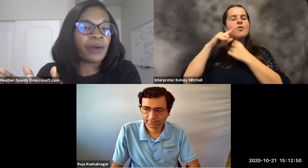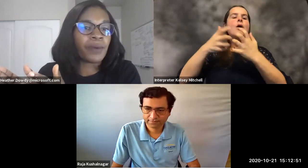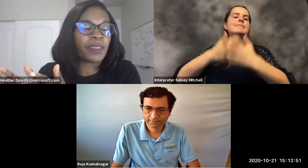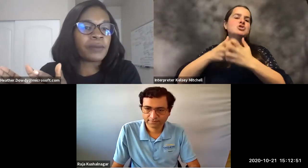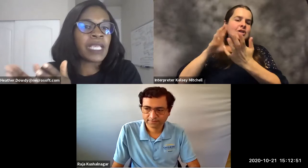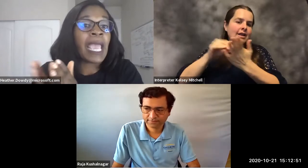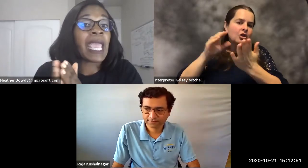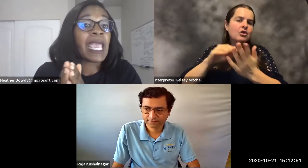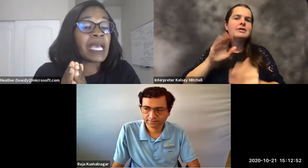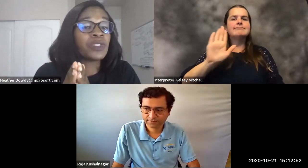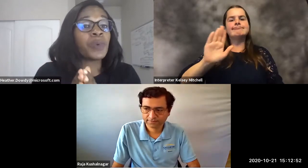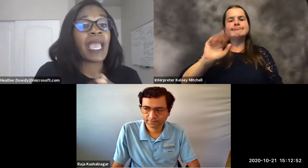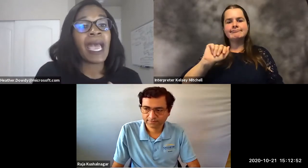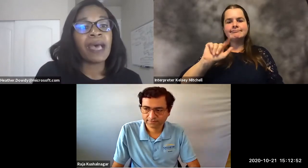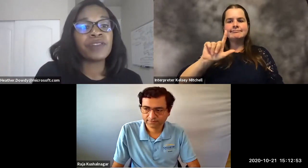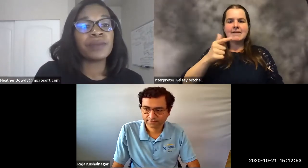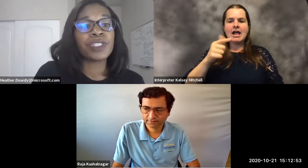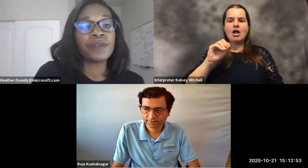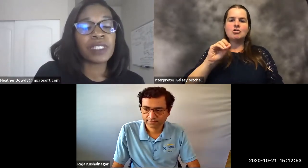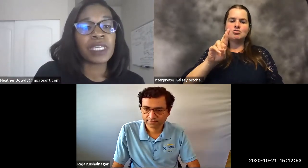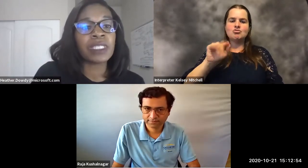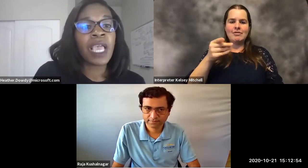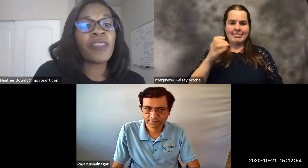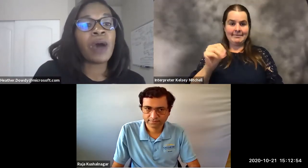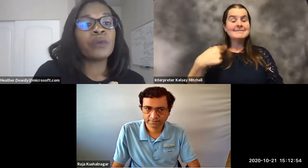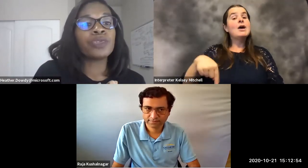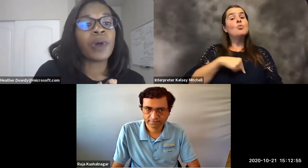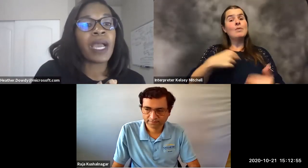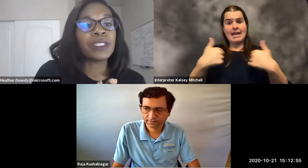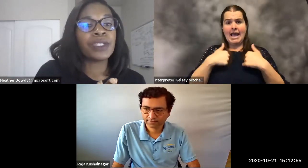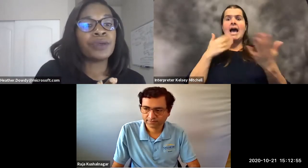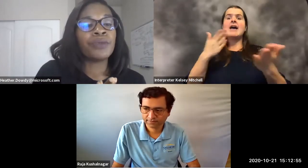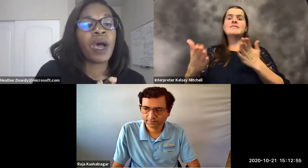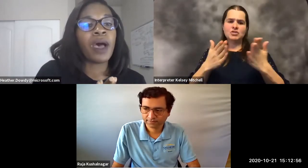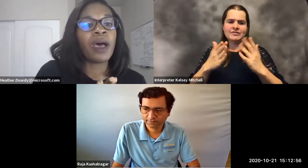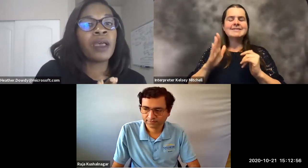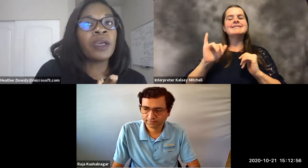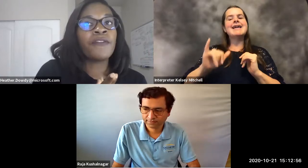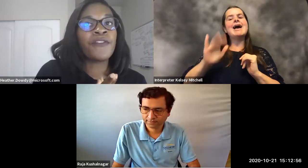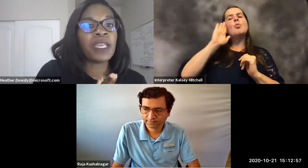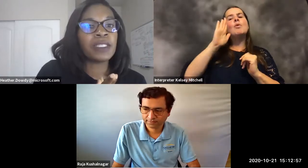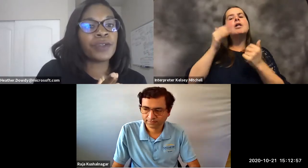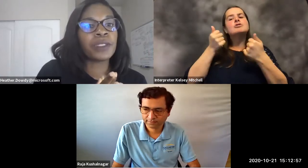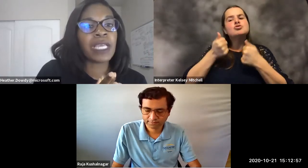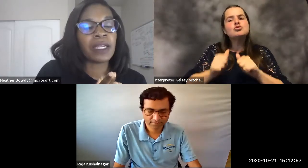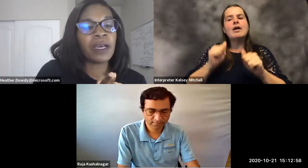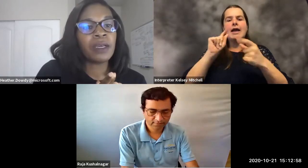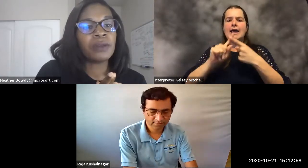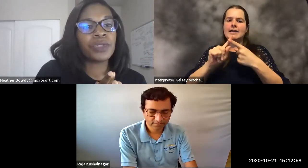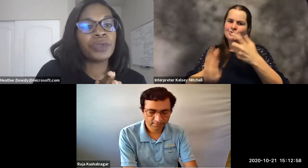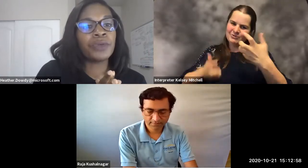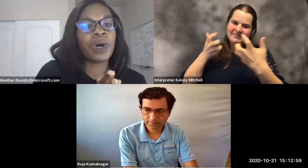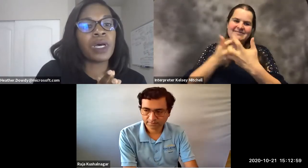learning algorithms. And we have some services that will try to fit your